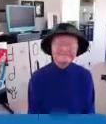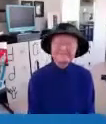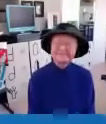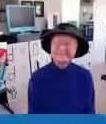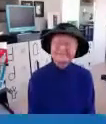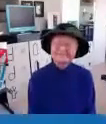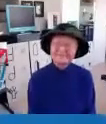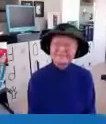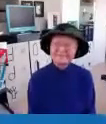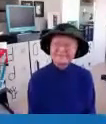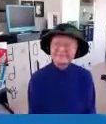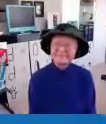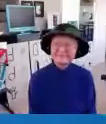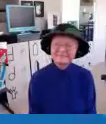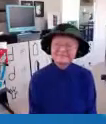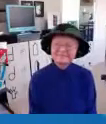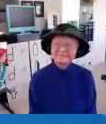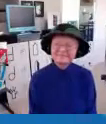Okay,